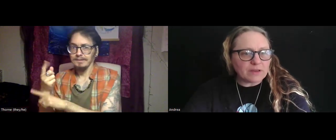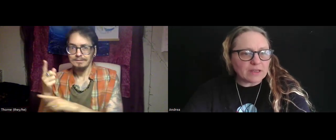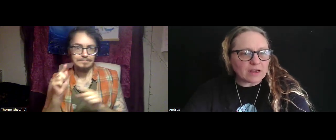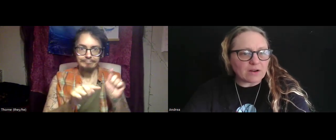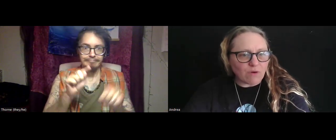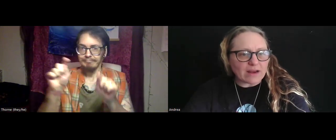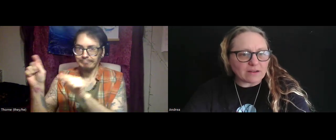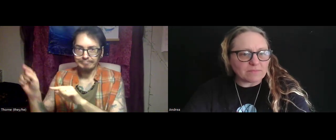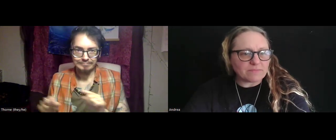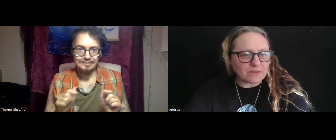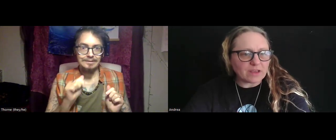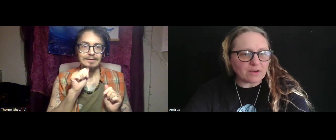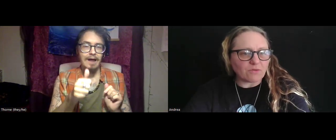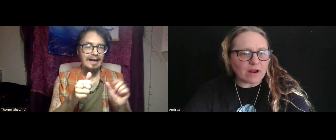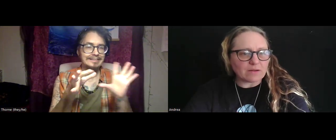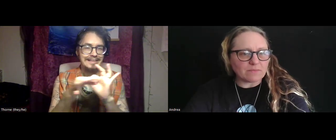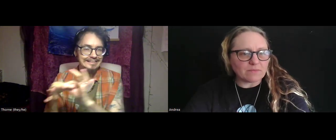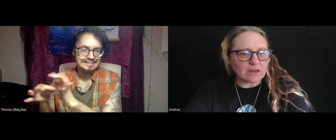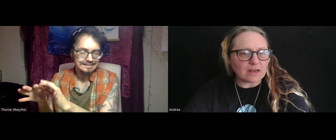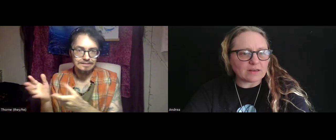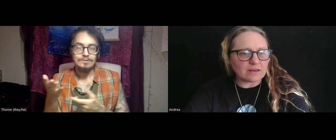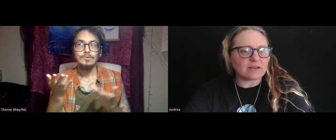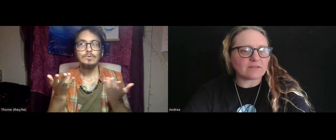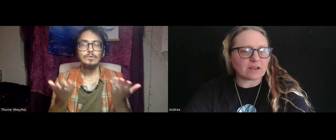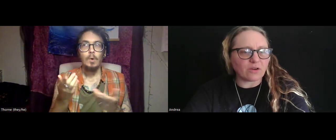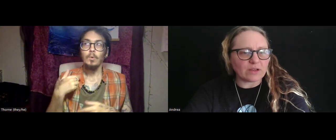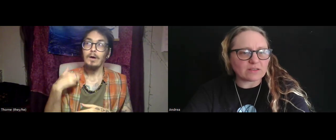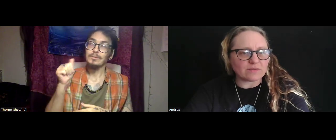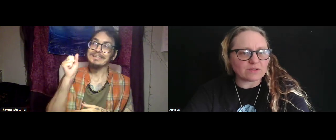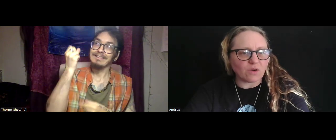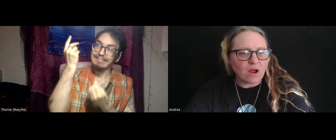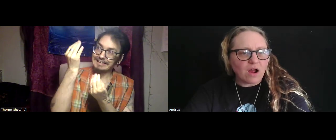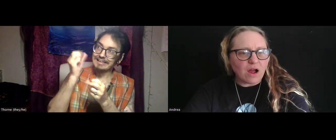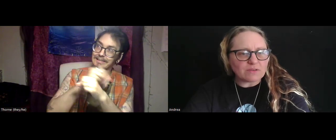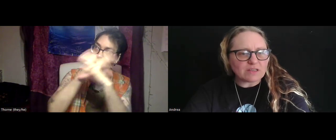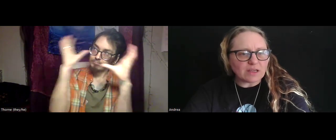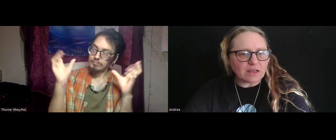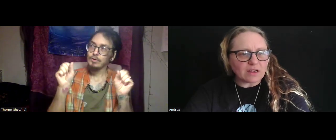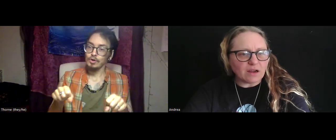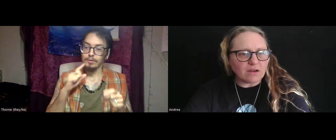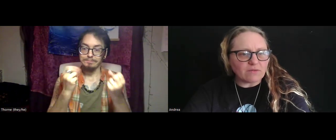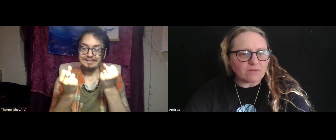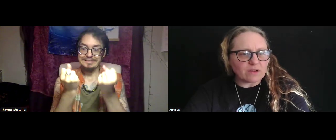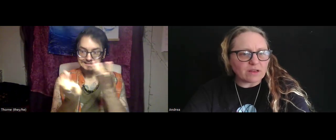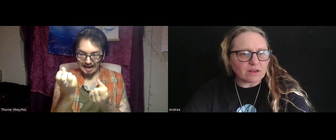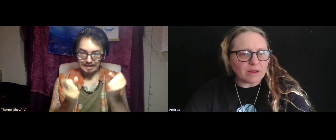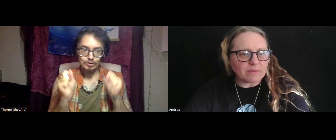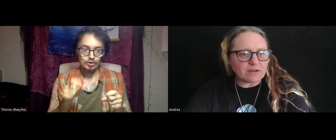be kind of random, random, not necessarily cohesive. So I was thinking of maybe